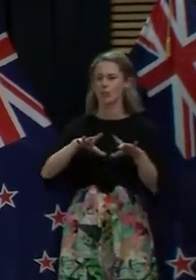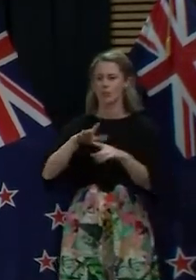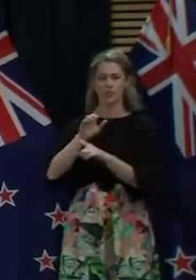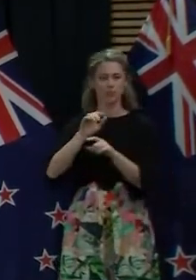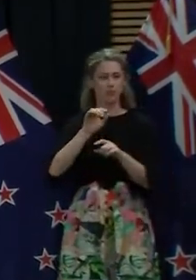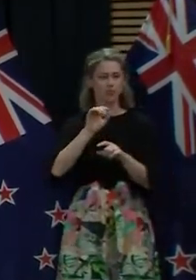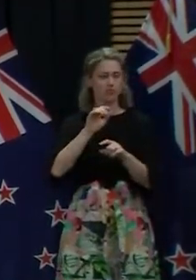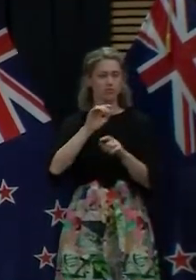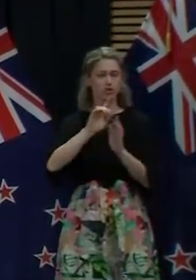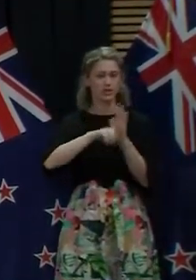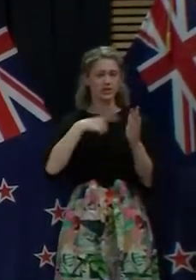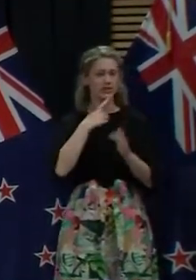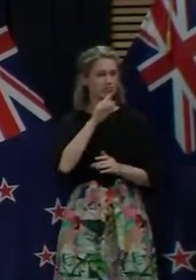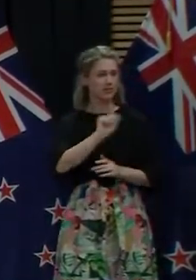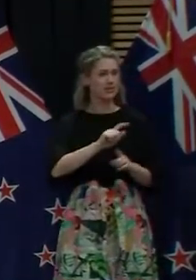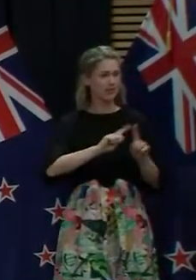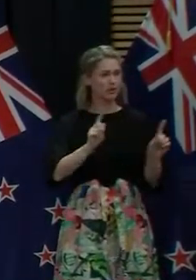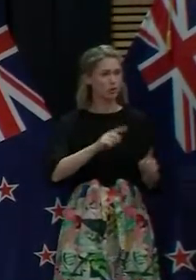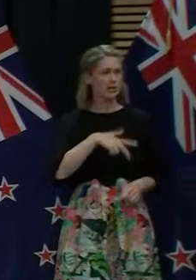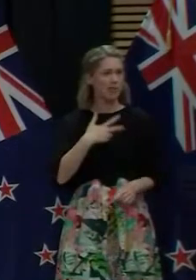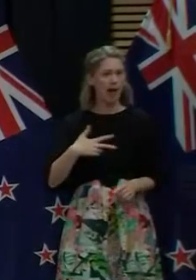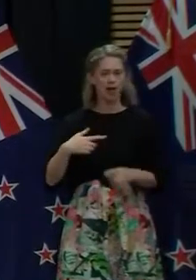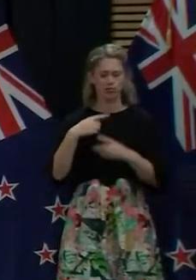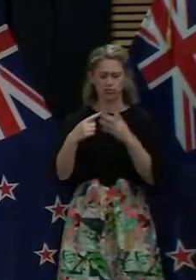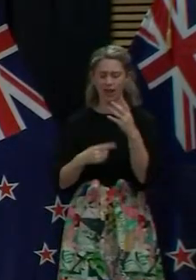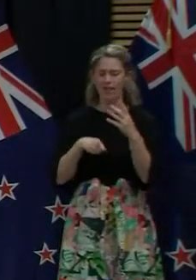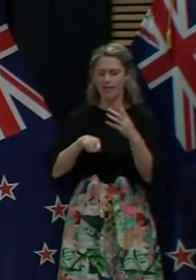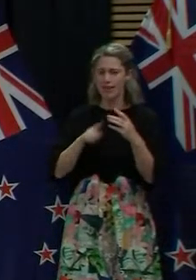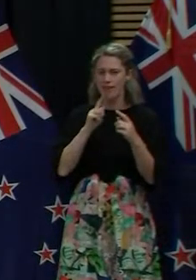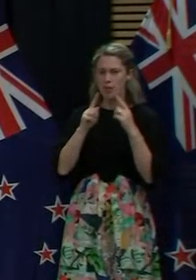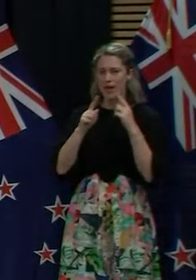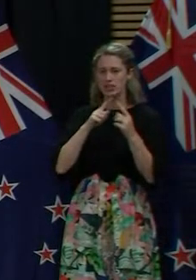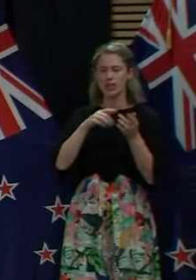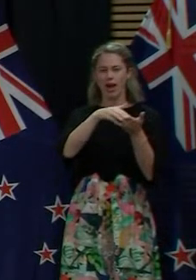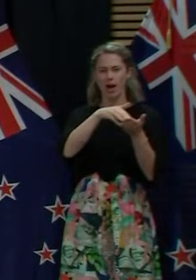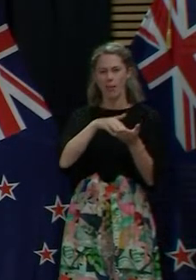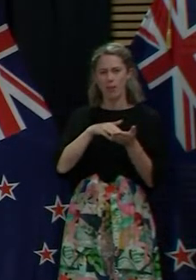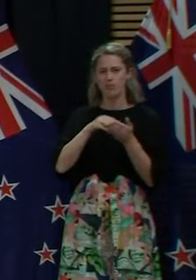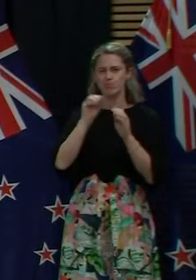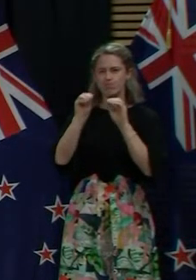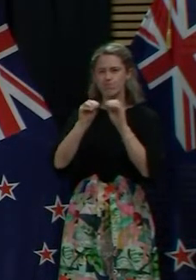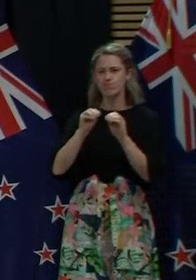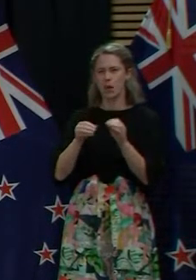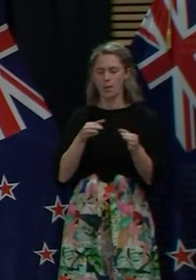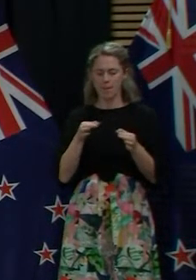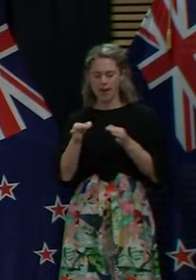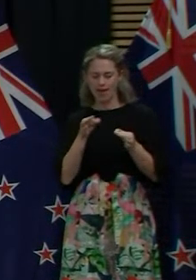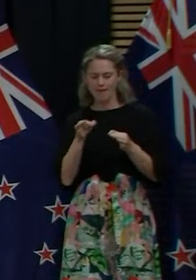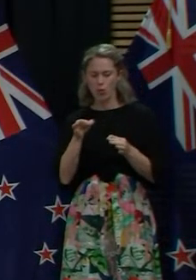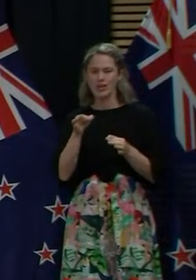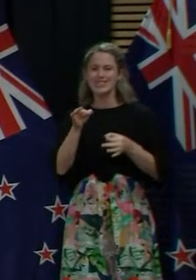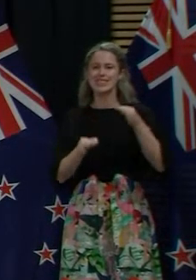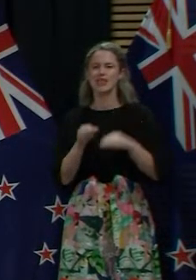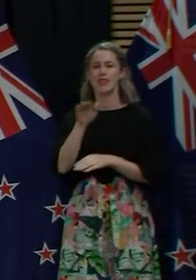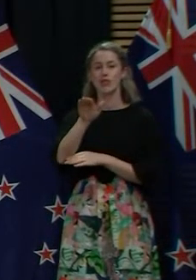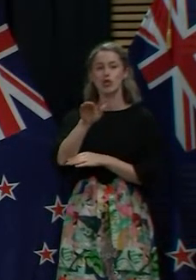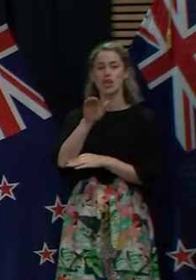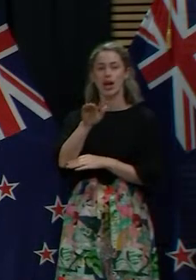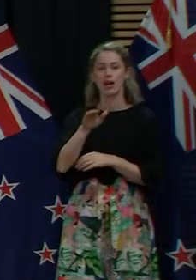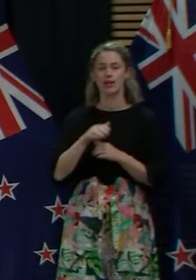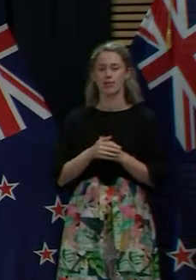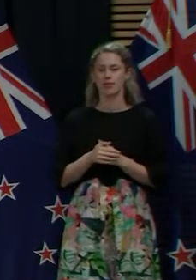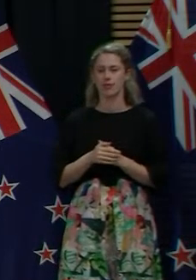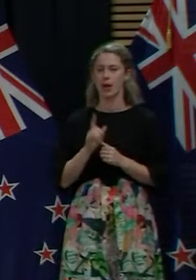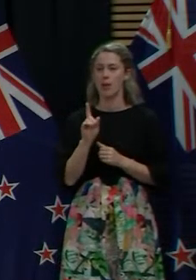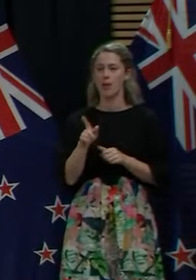say these are these are tools and pieces of information that help inform our decisions. But it's not a matter